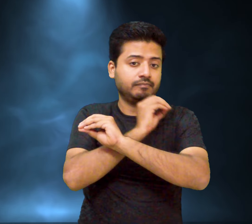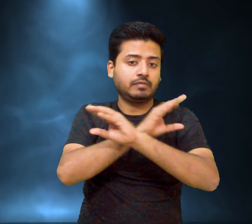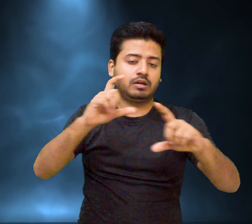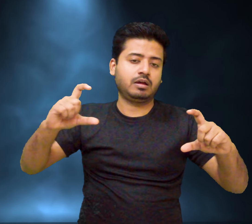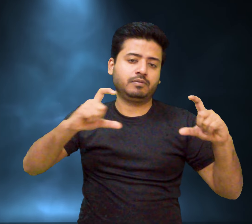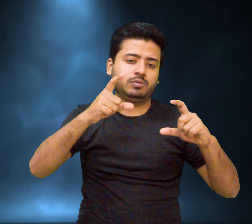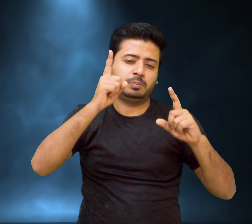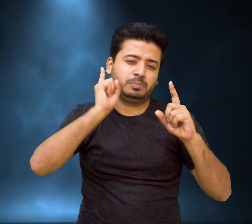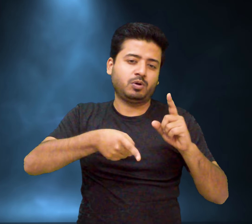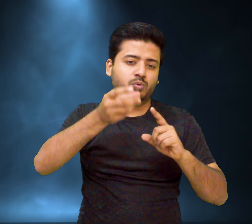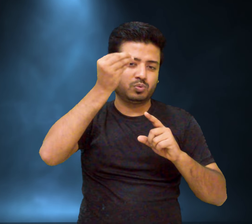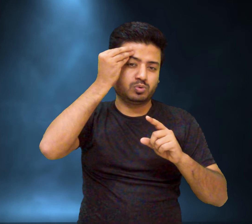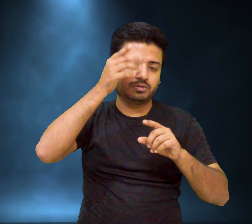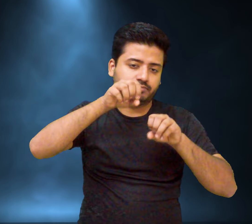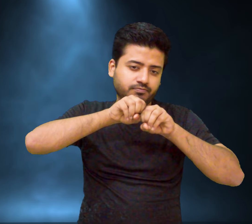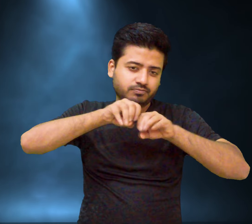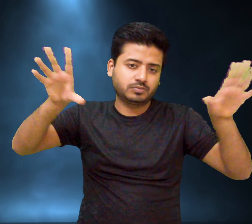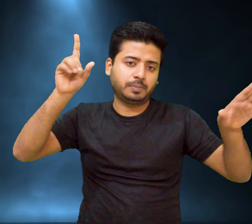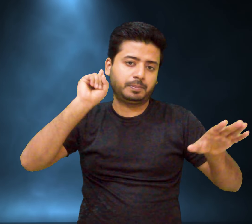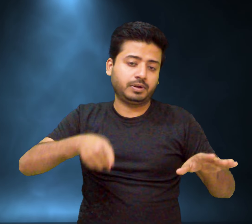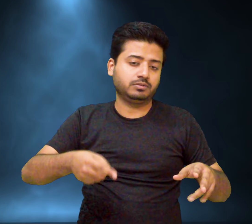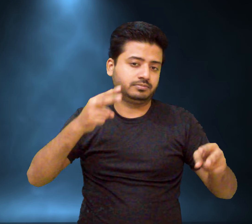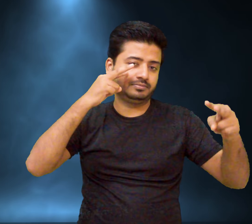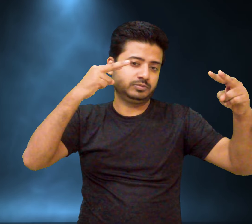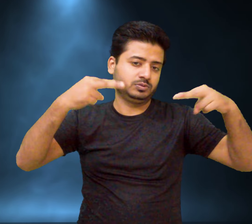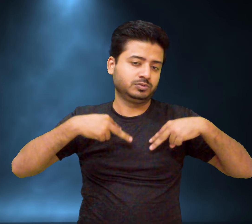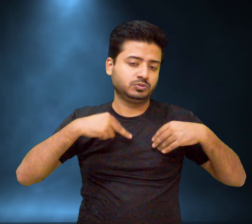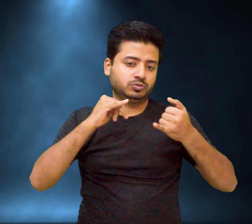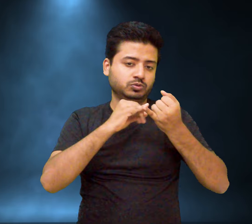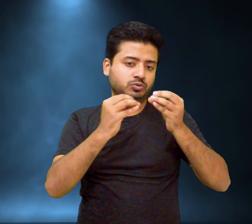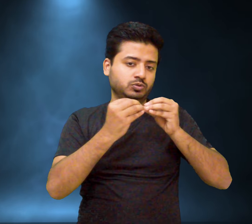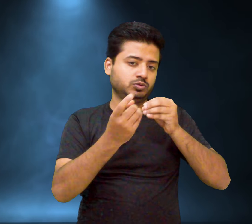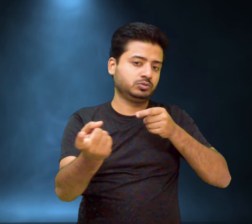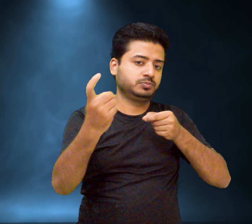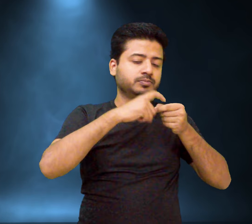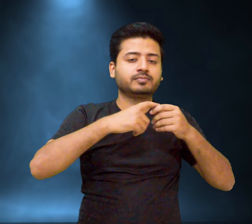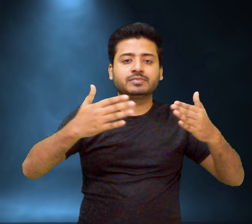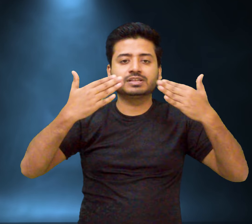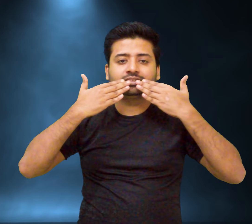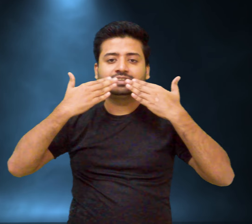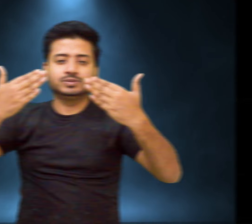cells. Some research indicates that piperine can inhibit the formation of new fat cells.